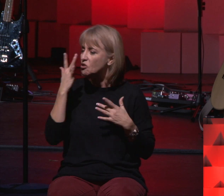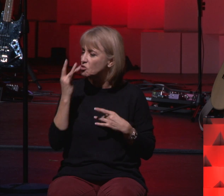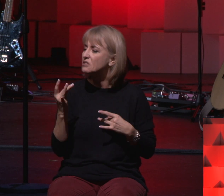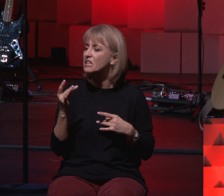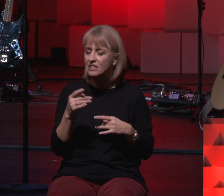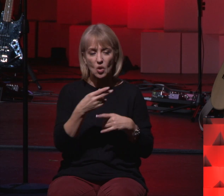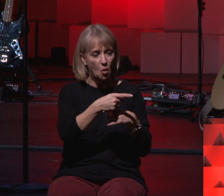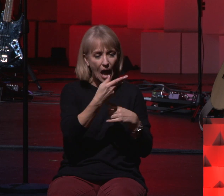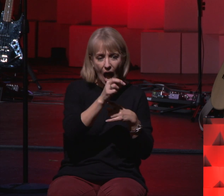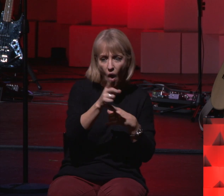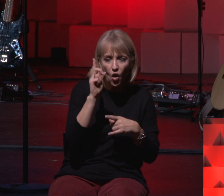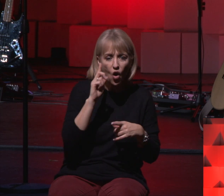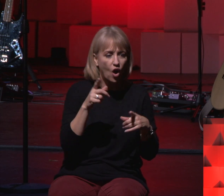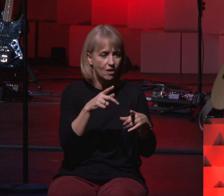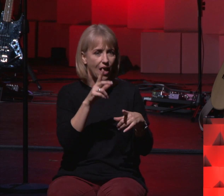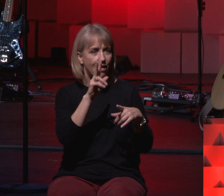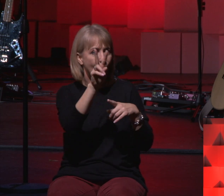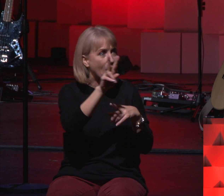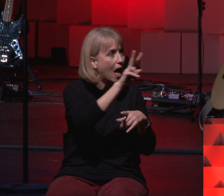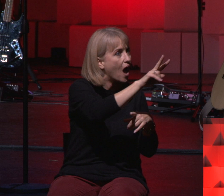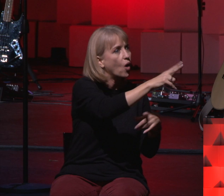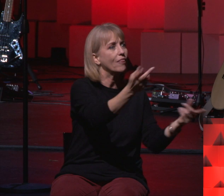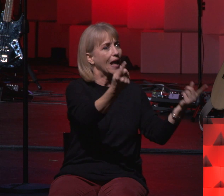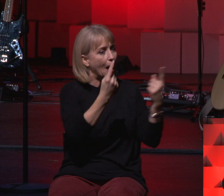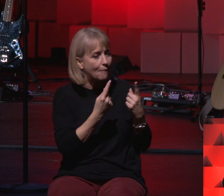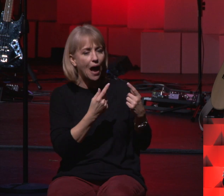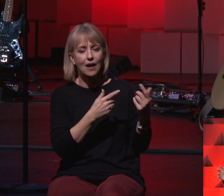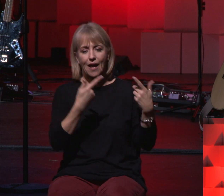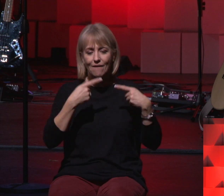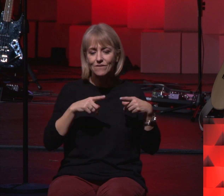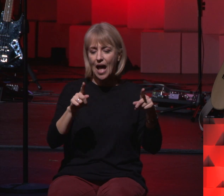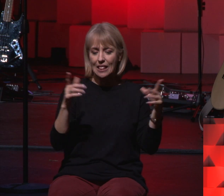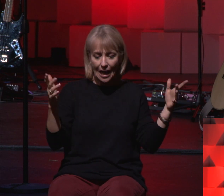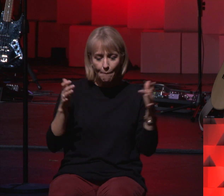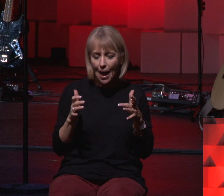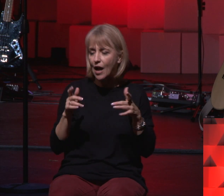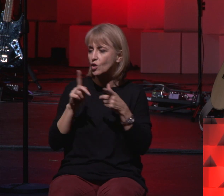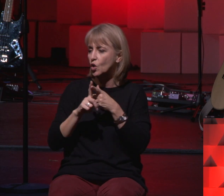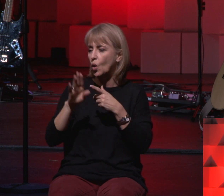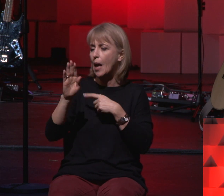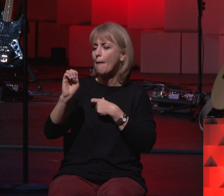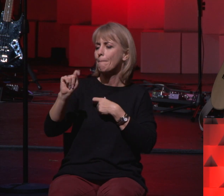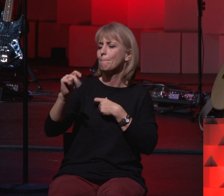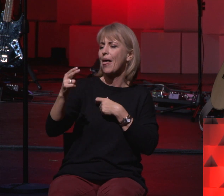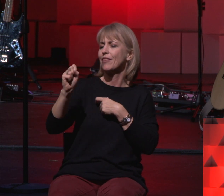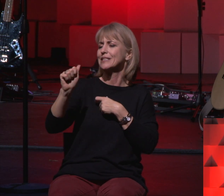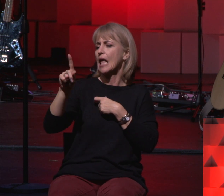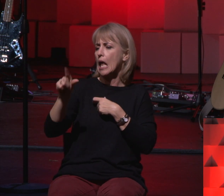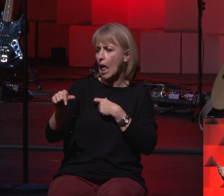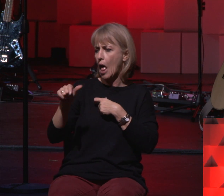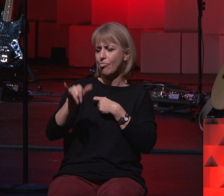return, they get together, they go off to Bethsaida to get off by themselves. All the people are there, and that's where Nicodemus read our story